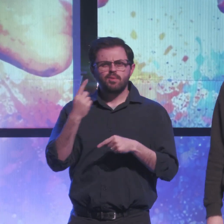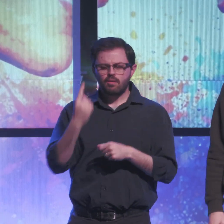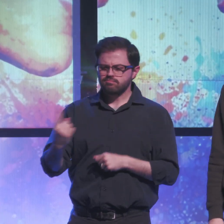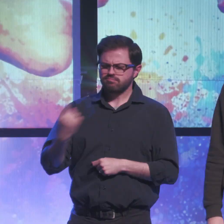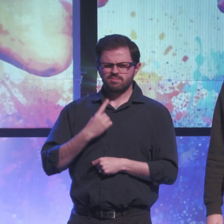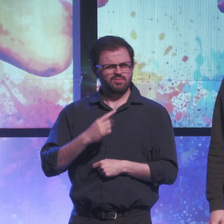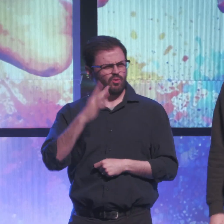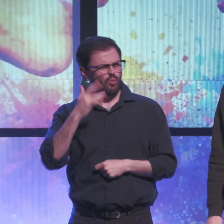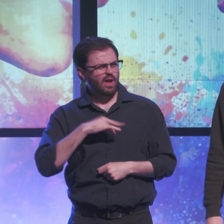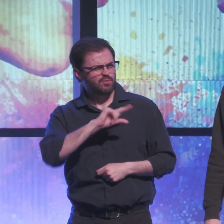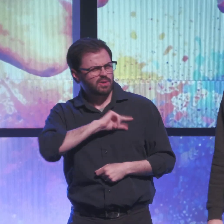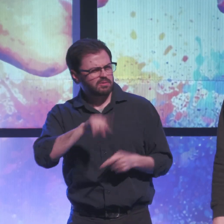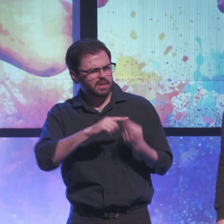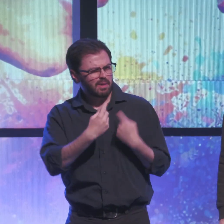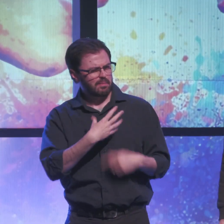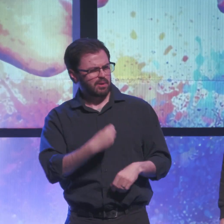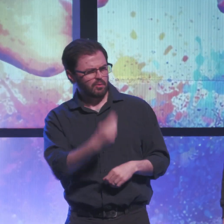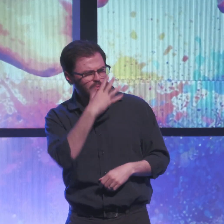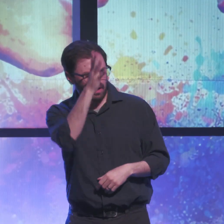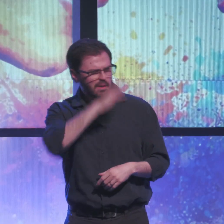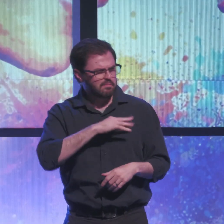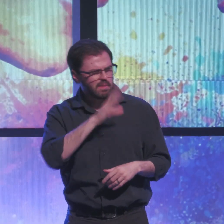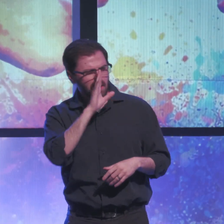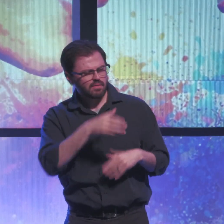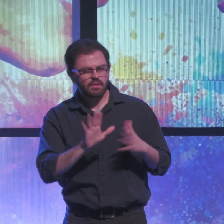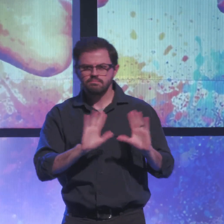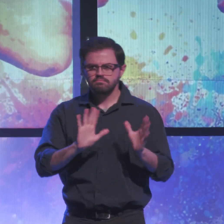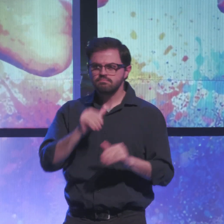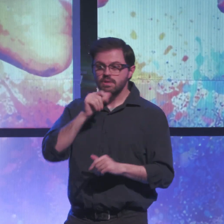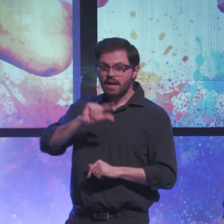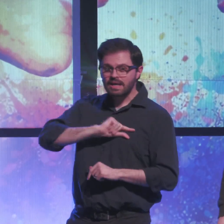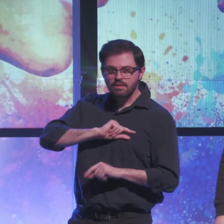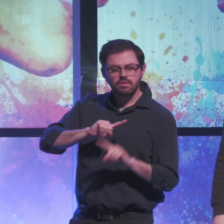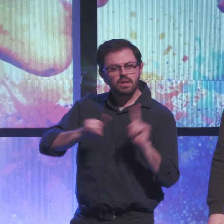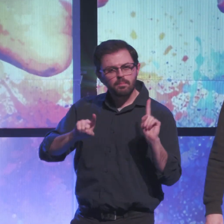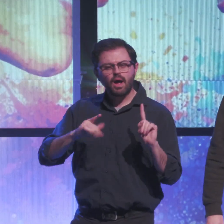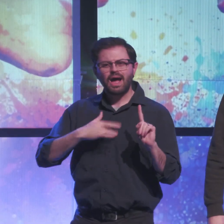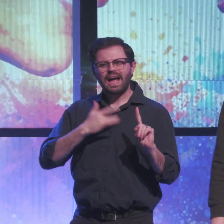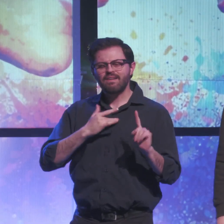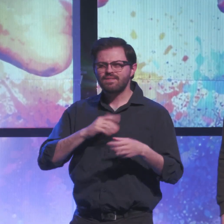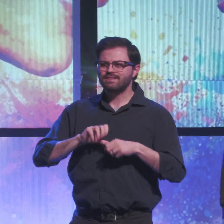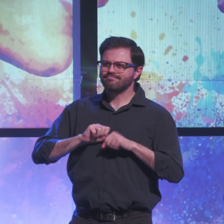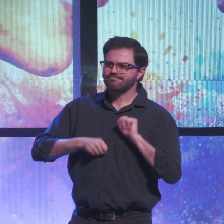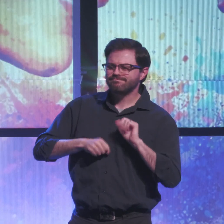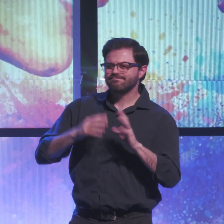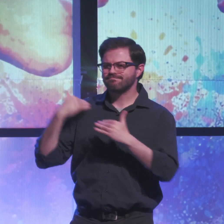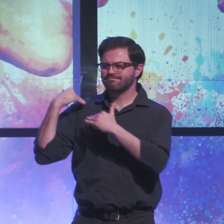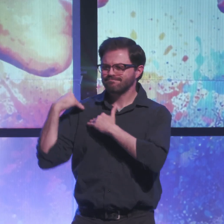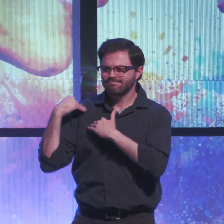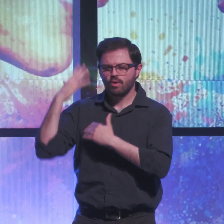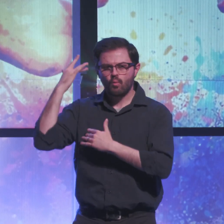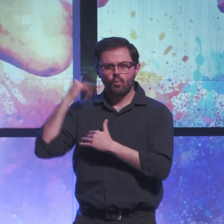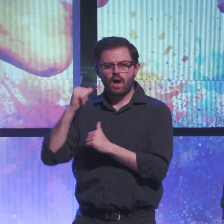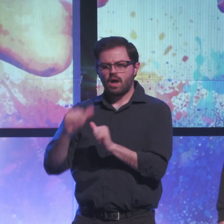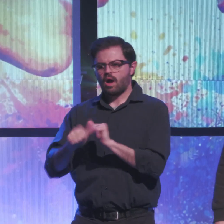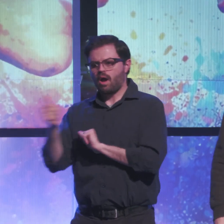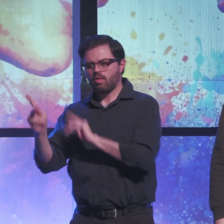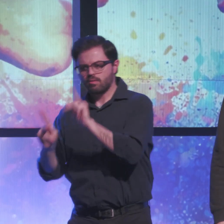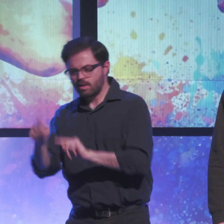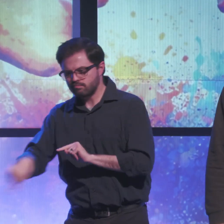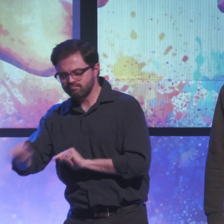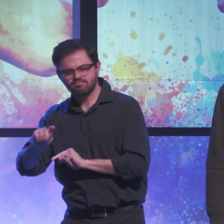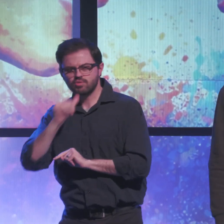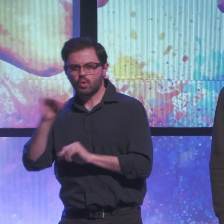or heterosexual? I don't feel guilty about that. I feel a deep burden that not everybody has the same privileges I have had. So to me,